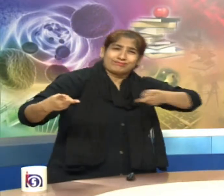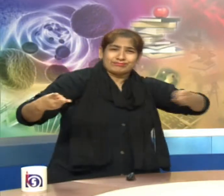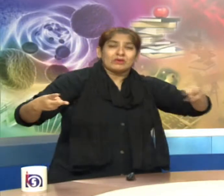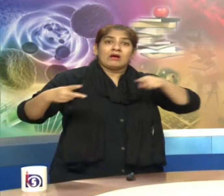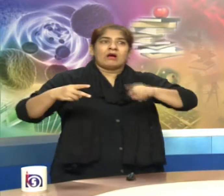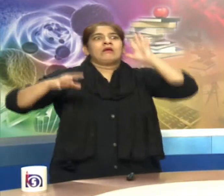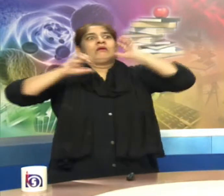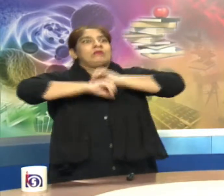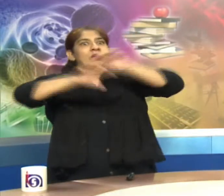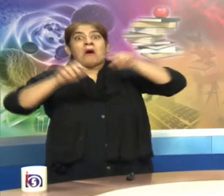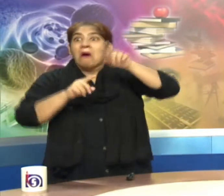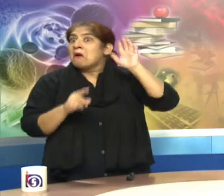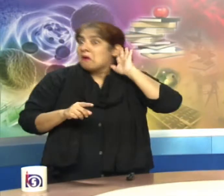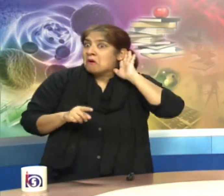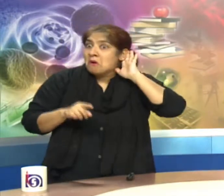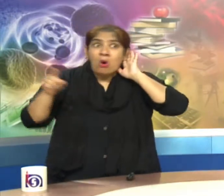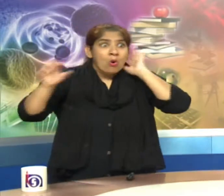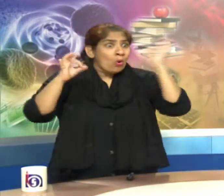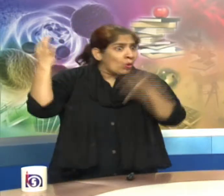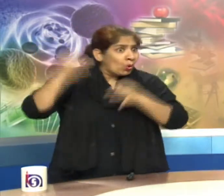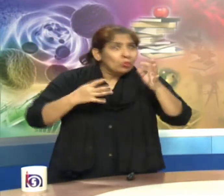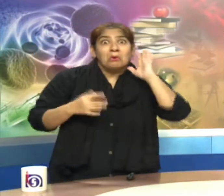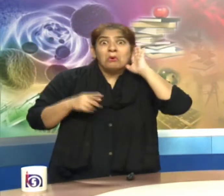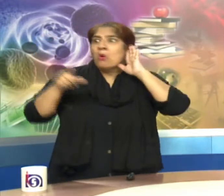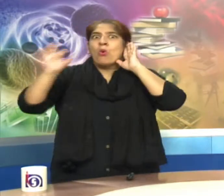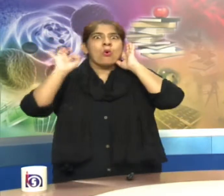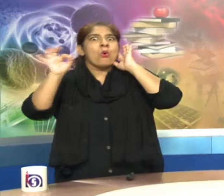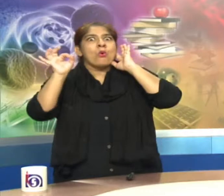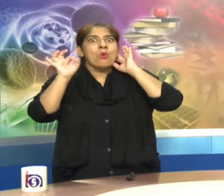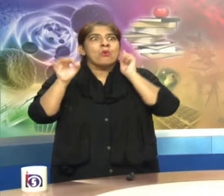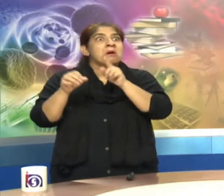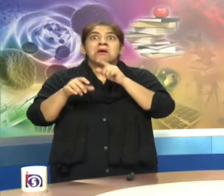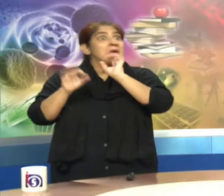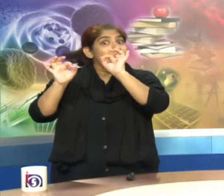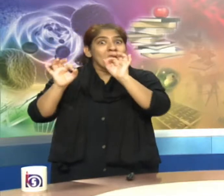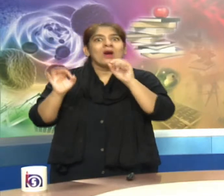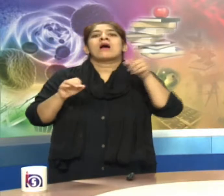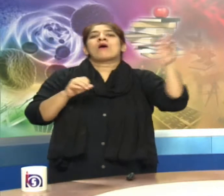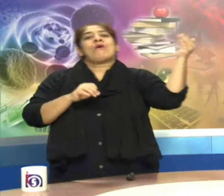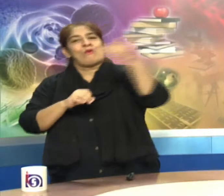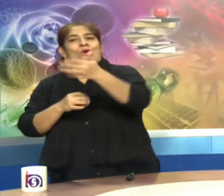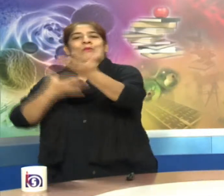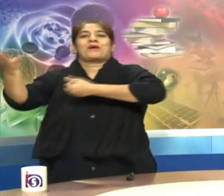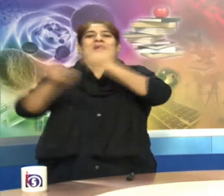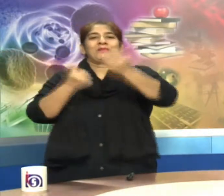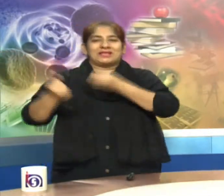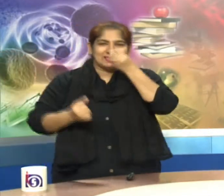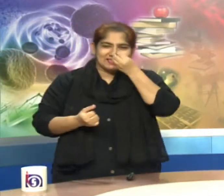When we make the item, we produce the item, then